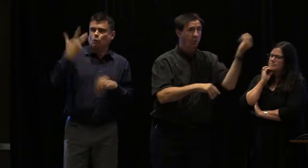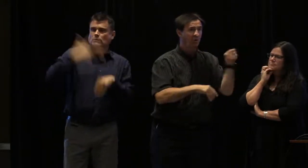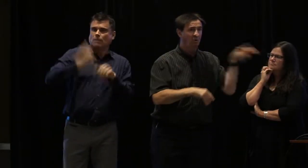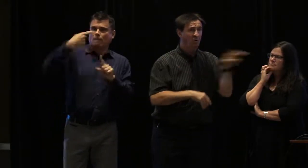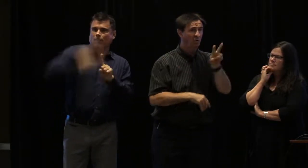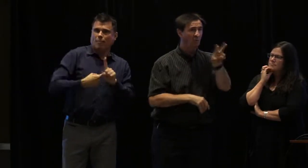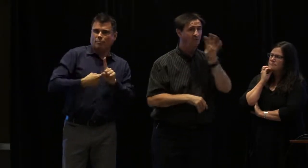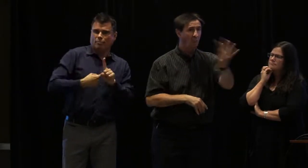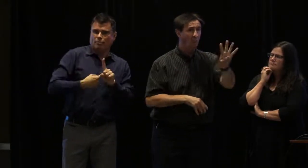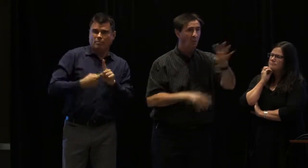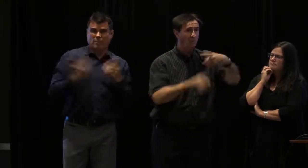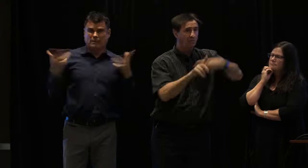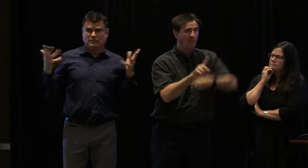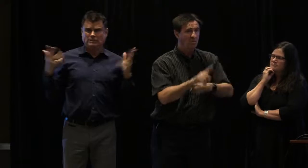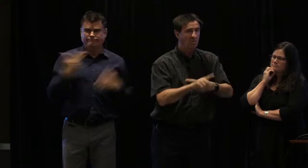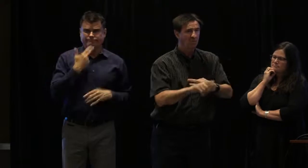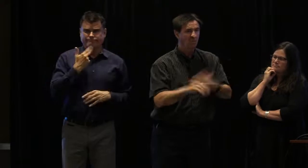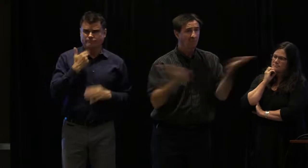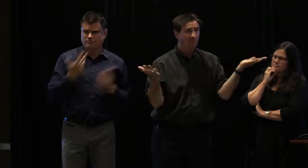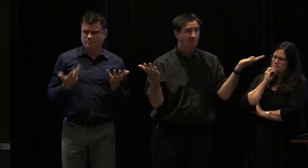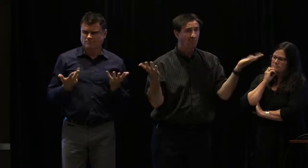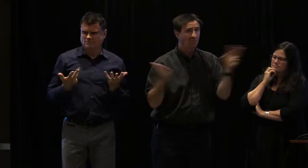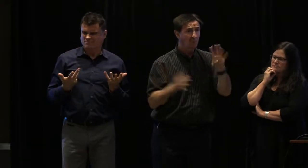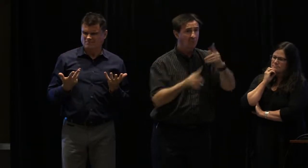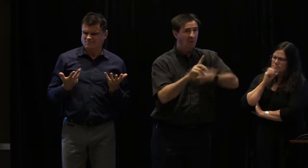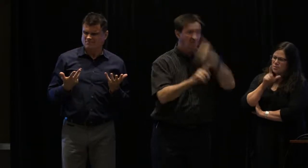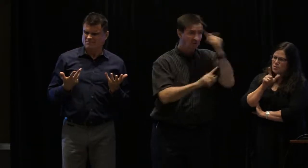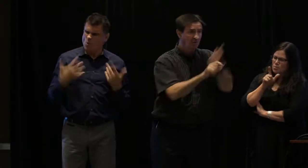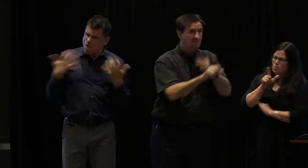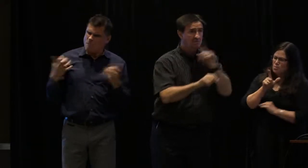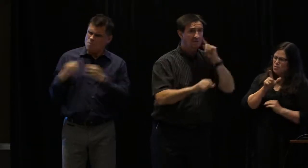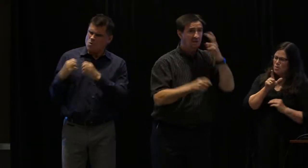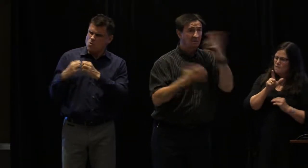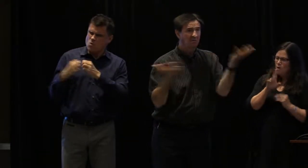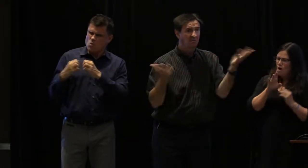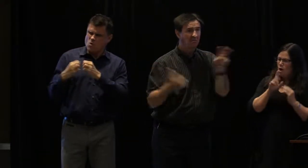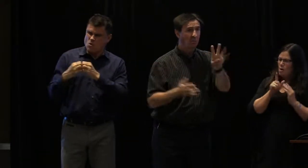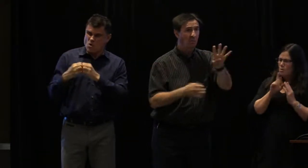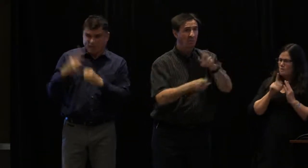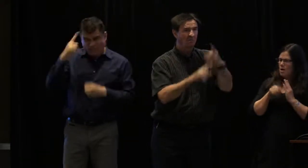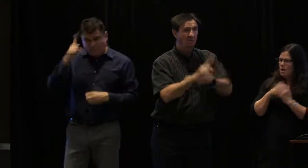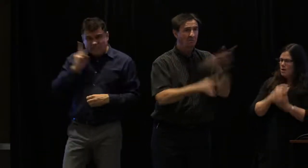imagine only having access to your community for 3 hours a month? For